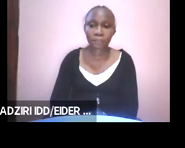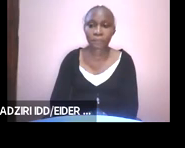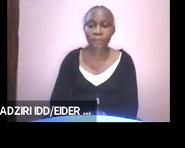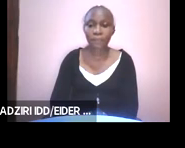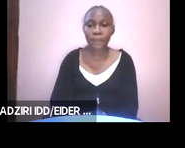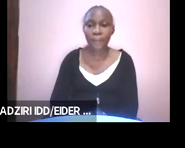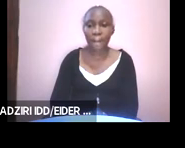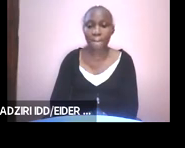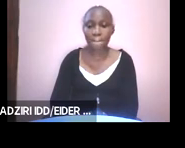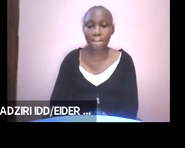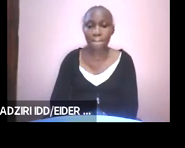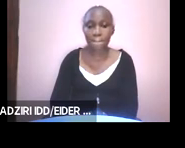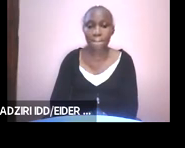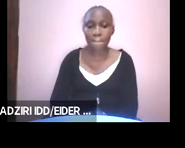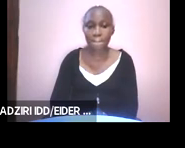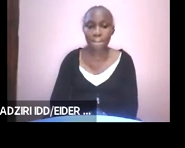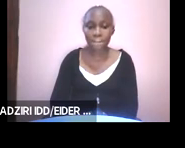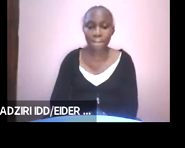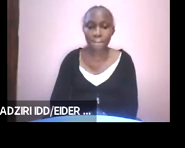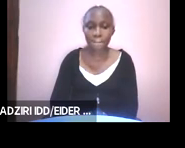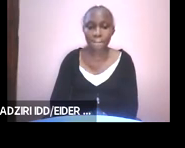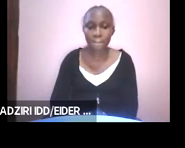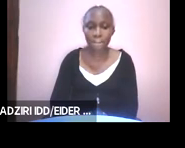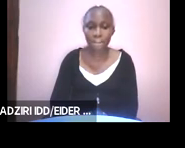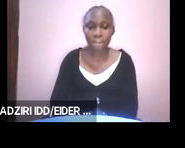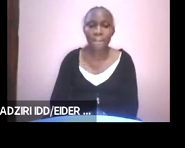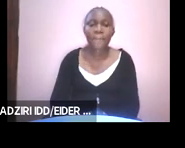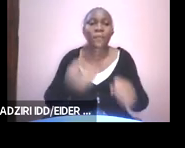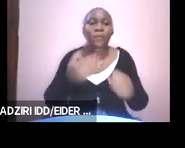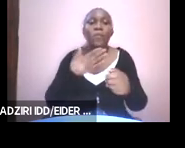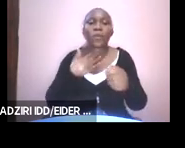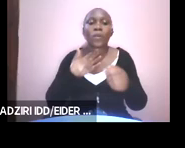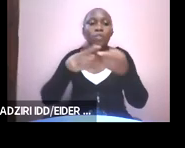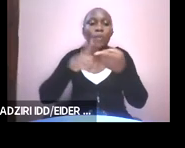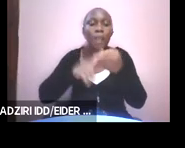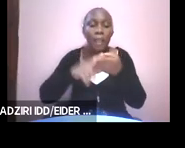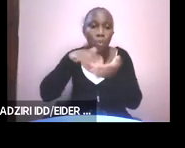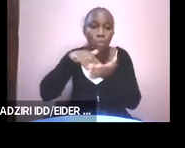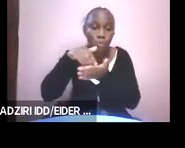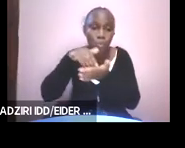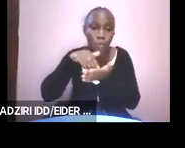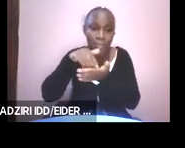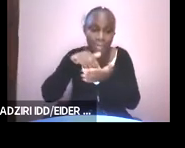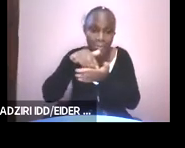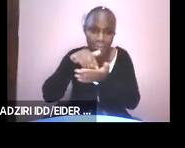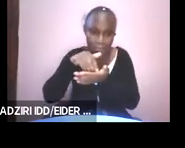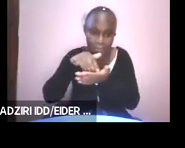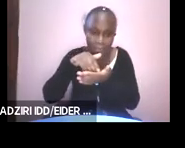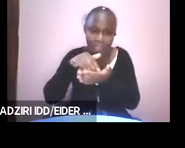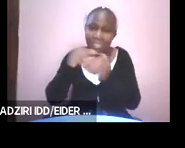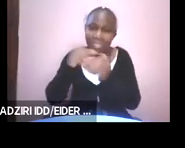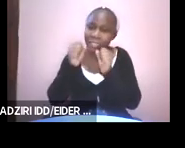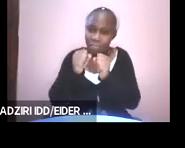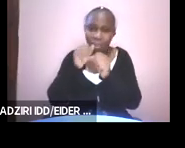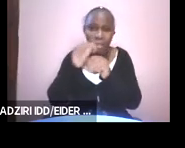Yeah, maybe also adding on this, I think weaknesses can also be, and also strengths. So any of this is opinion making and